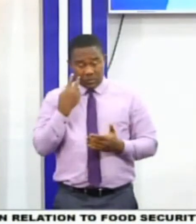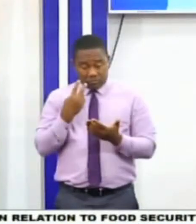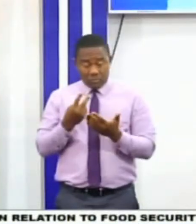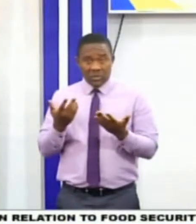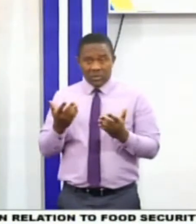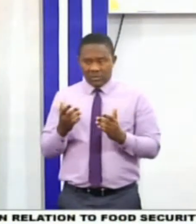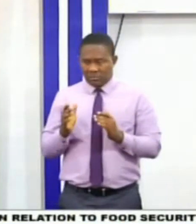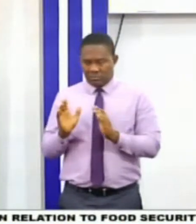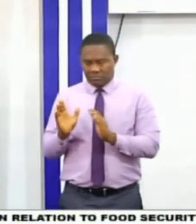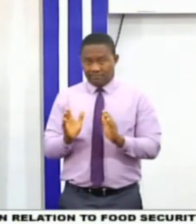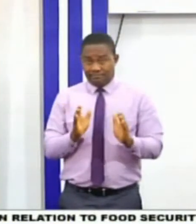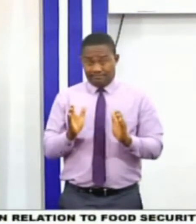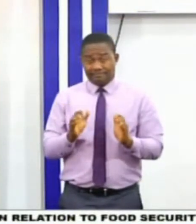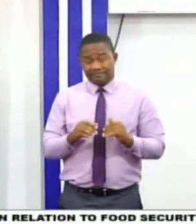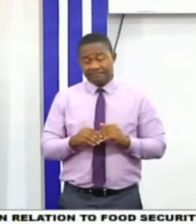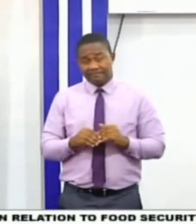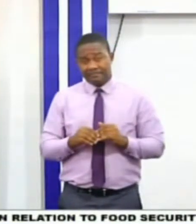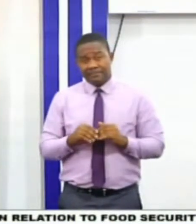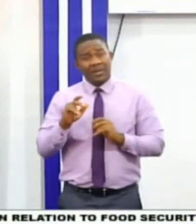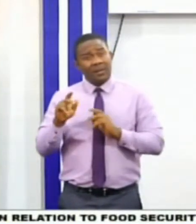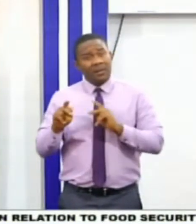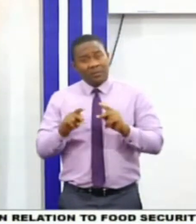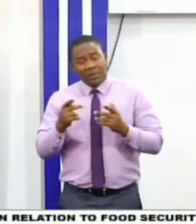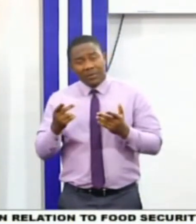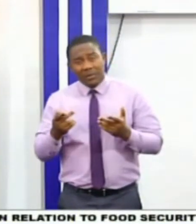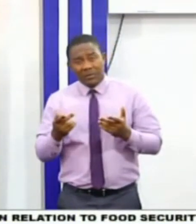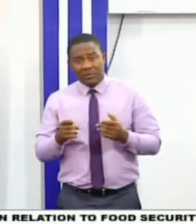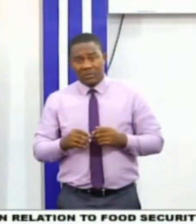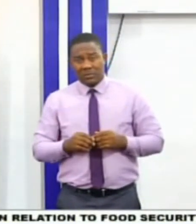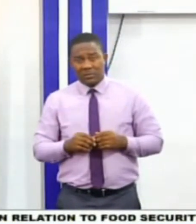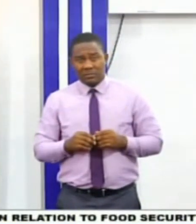they're talking about those who mill the rice paddy